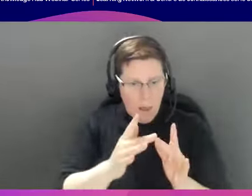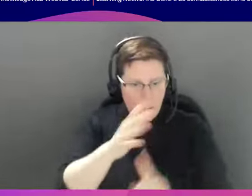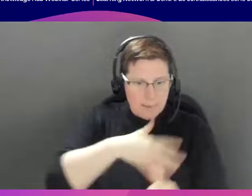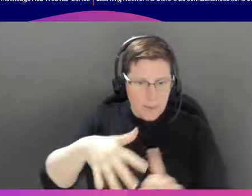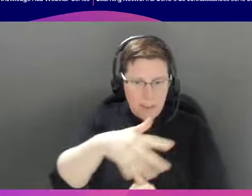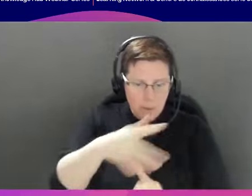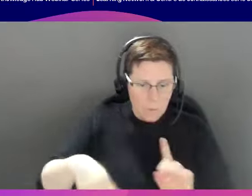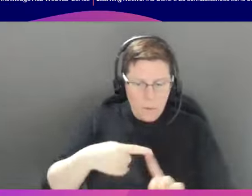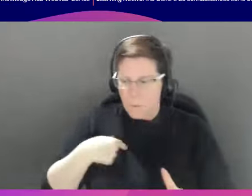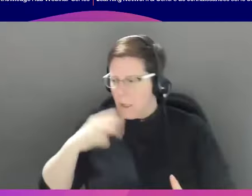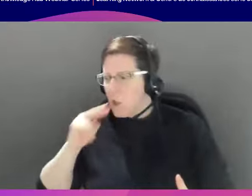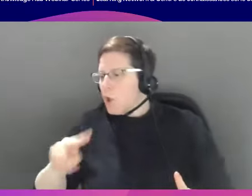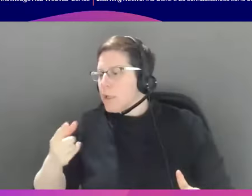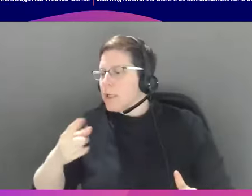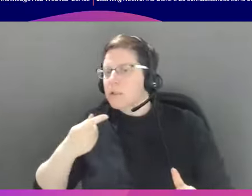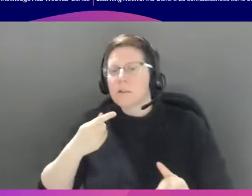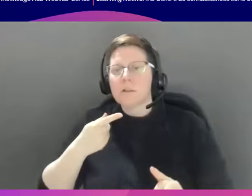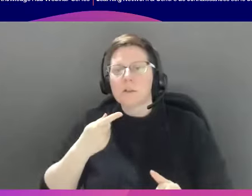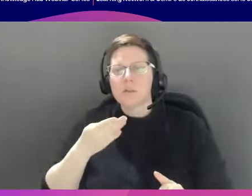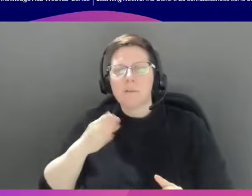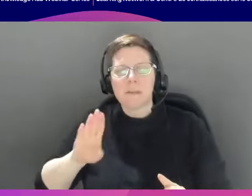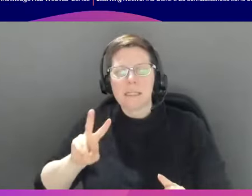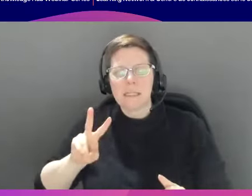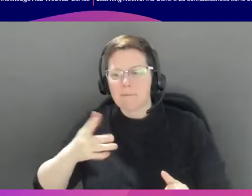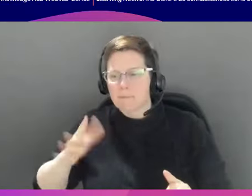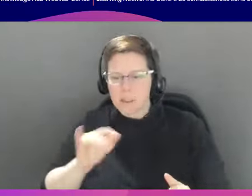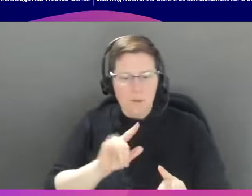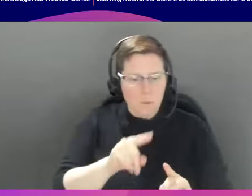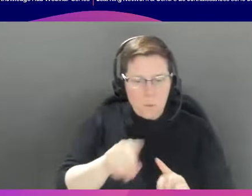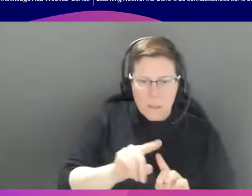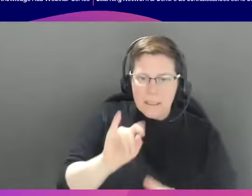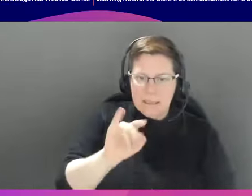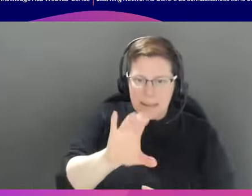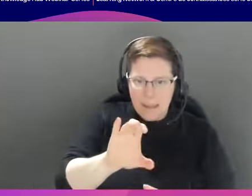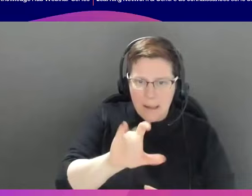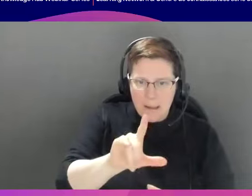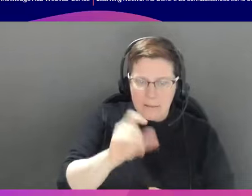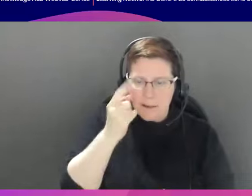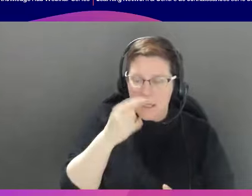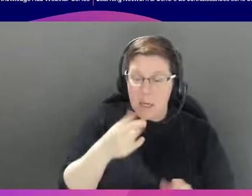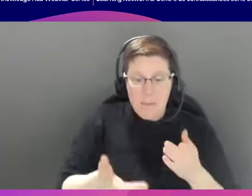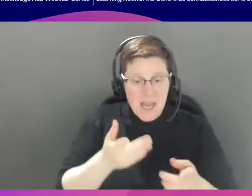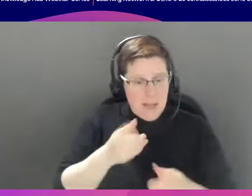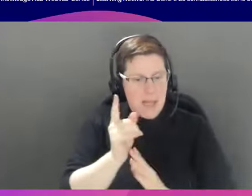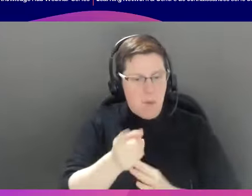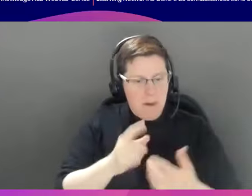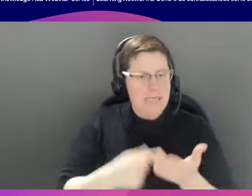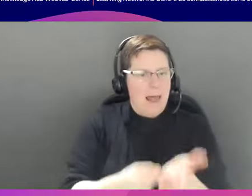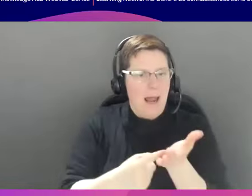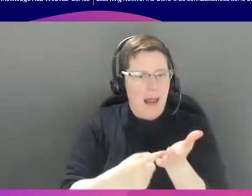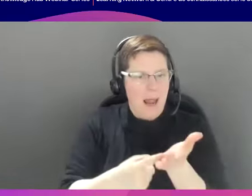gendered violence and how it is a place for strategizing amongst incels, where the violence against women may not occur in that moment